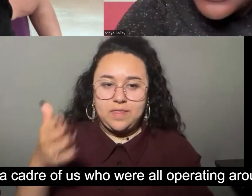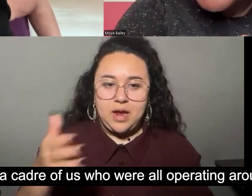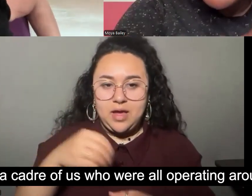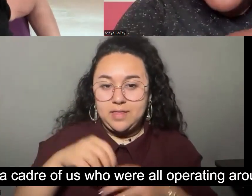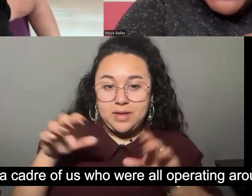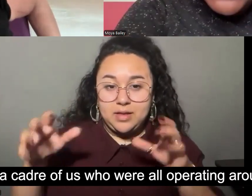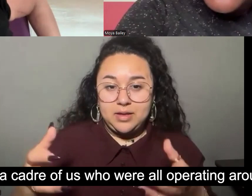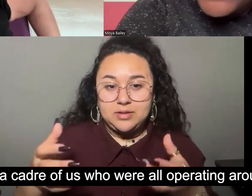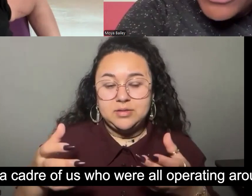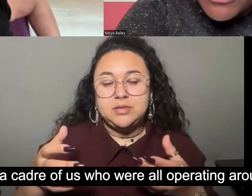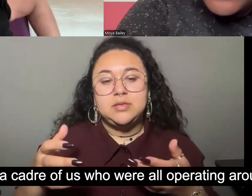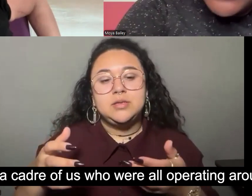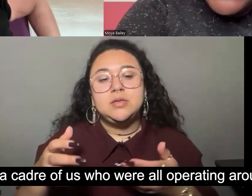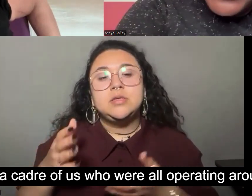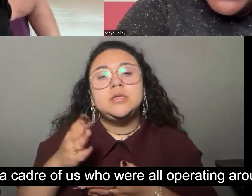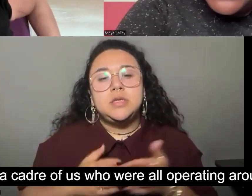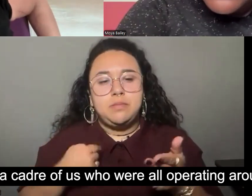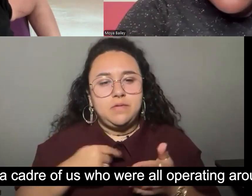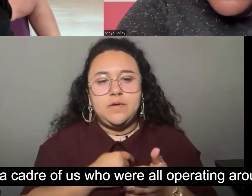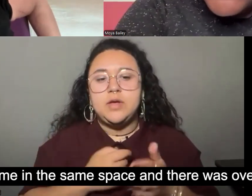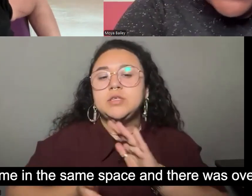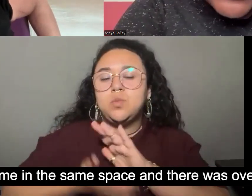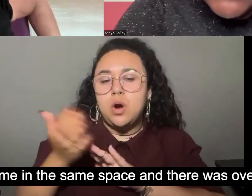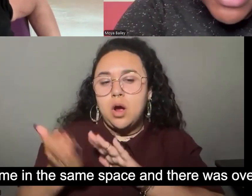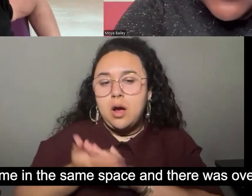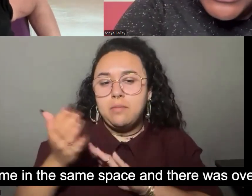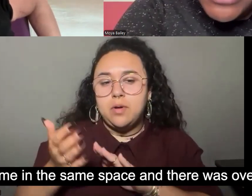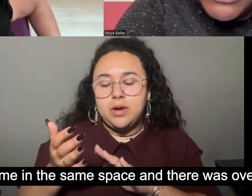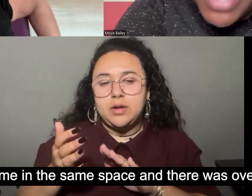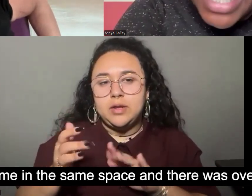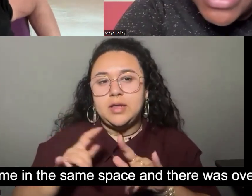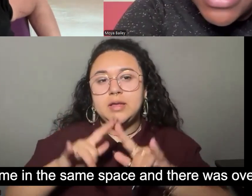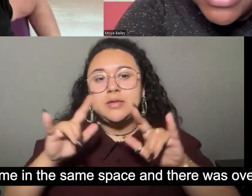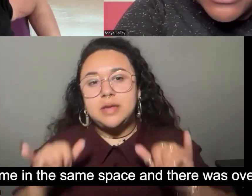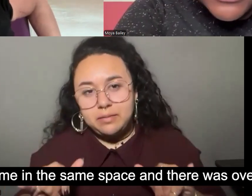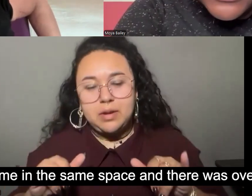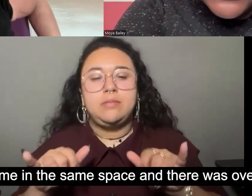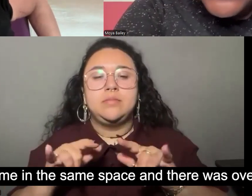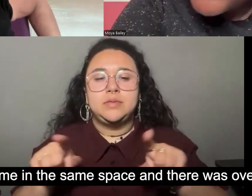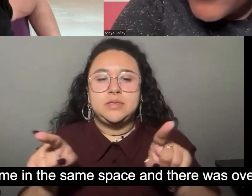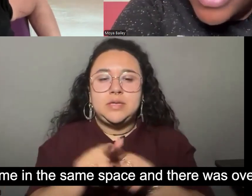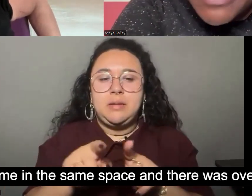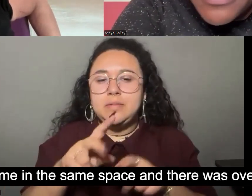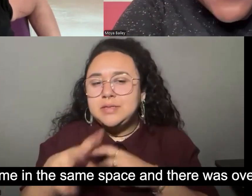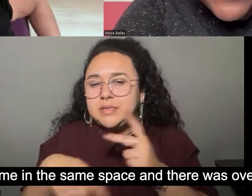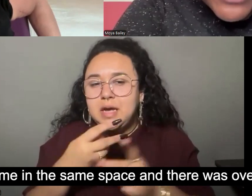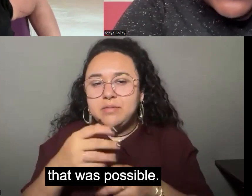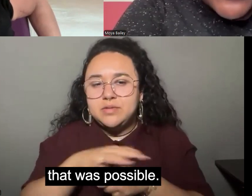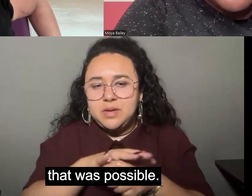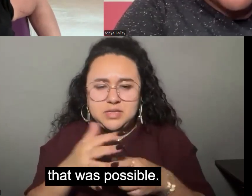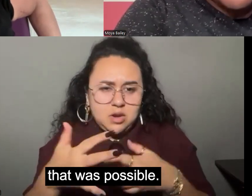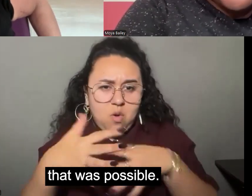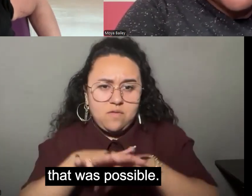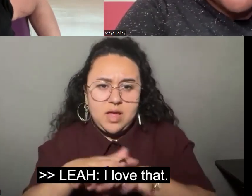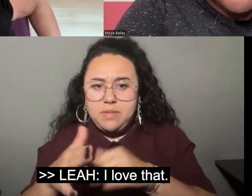a cadre of us who were all operating around the same time in the same space, and there was overlap. That Yeah. was